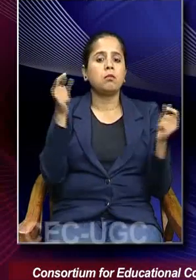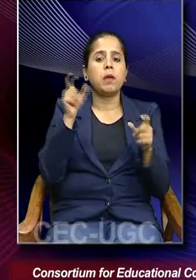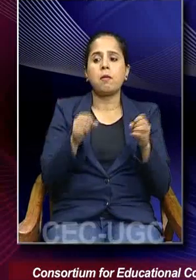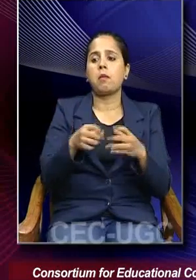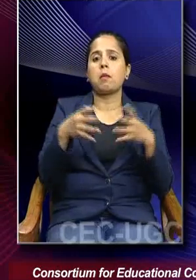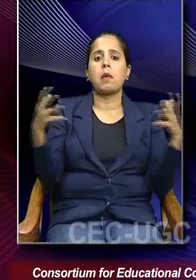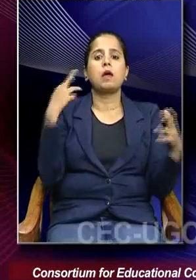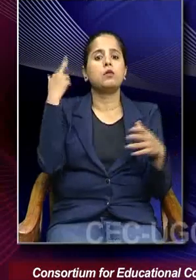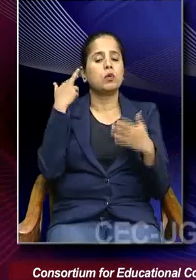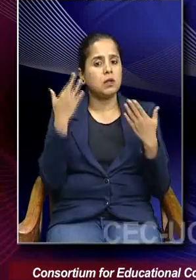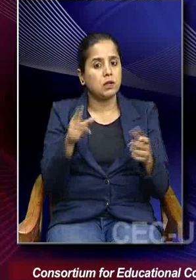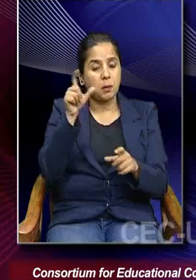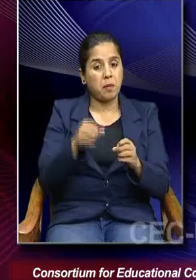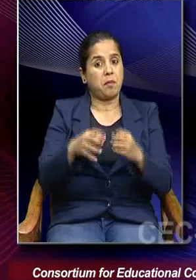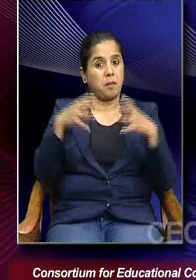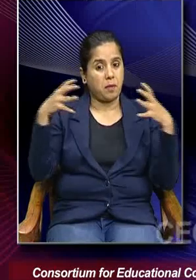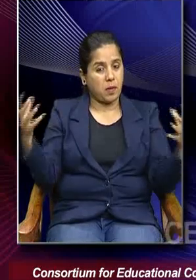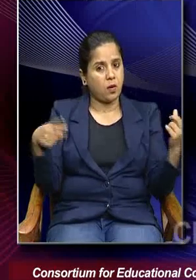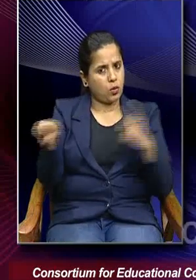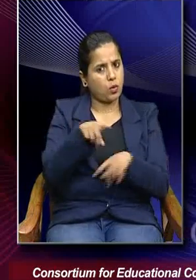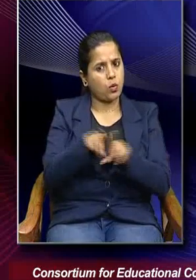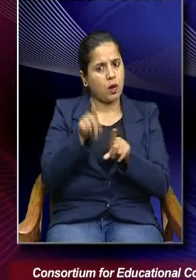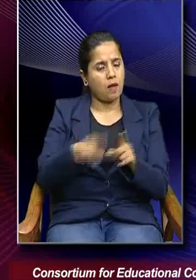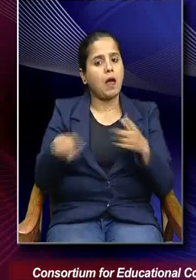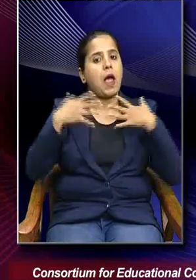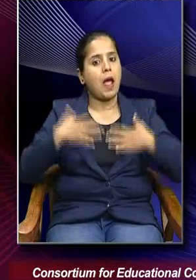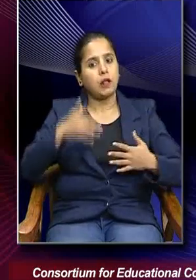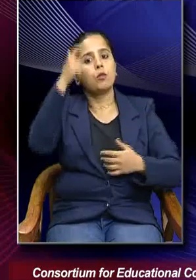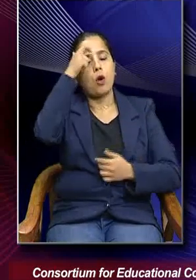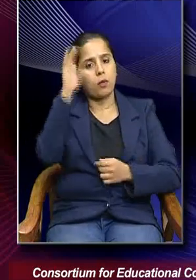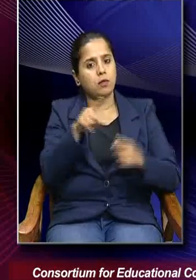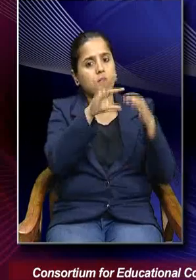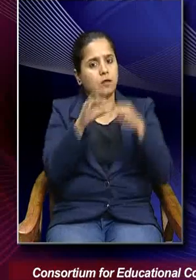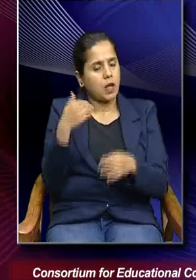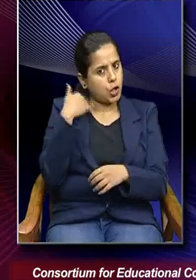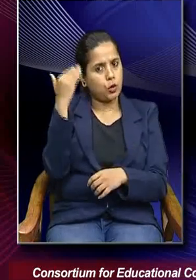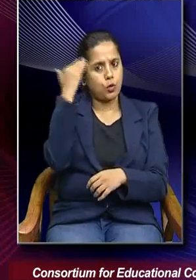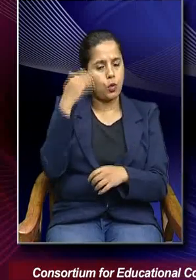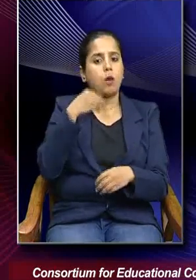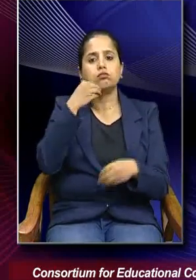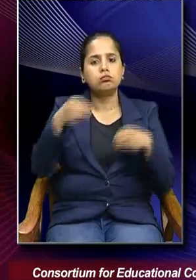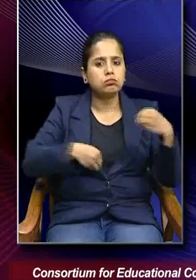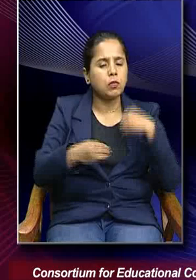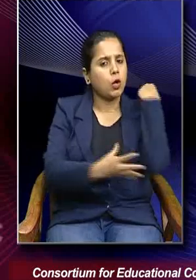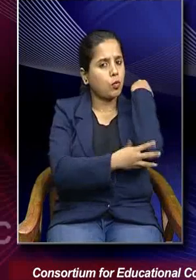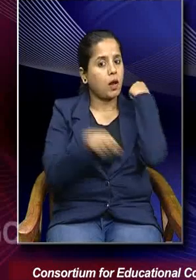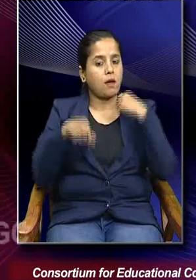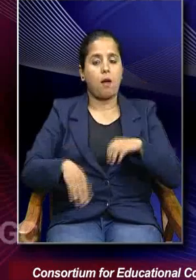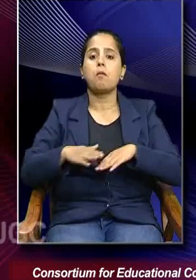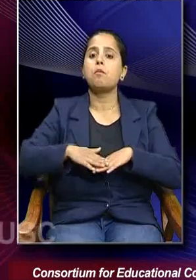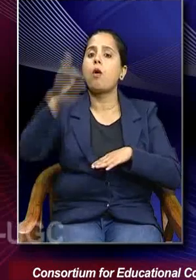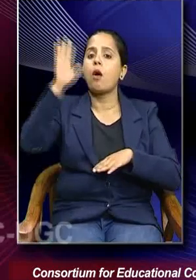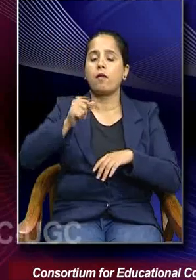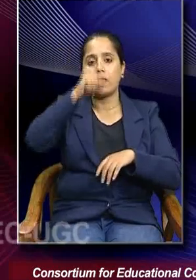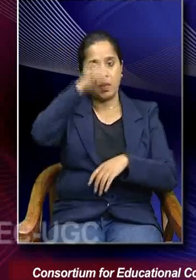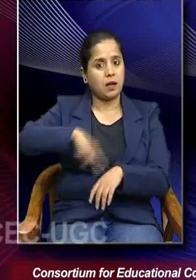overpopulation. Overpopulation also has health implication, and we know hunger and poverty is increasing.